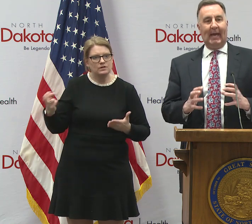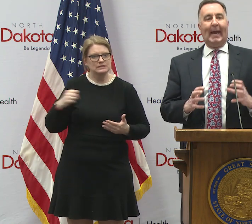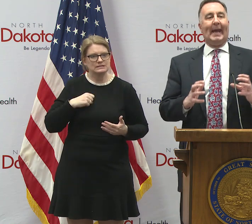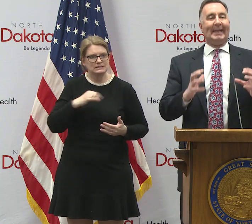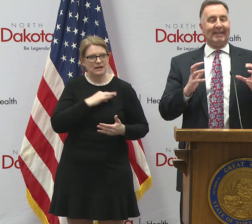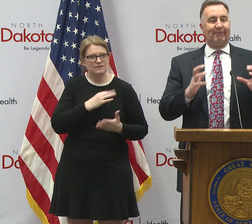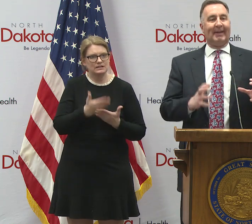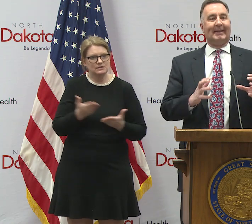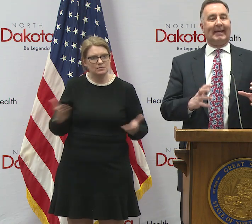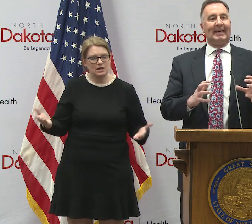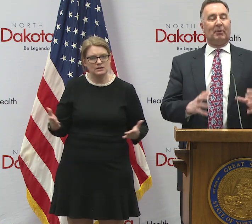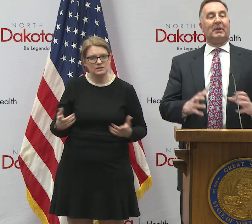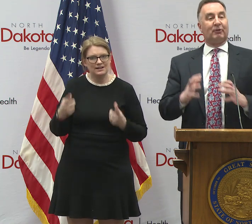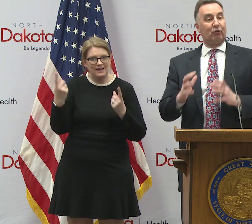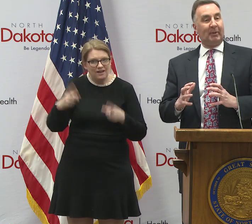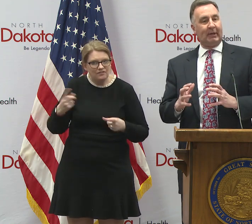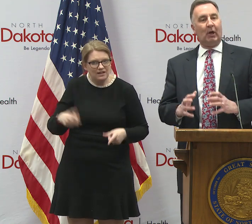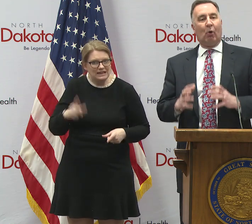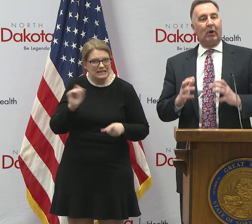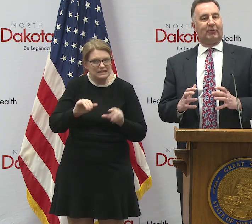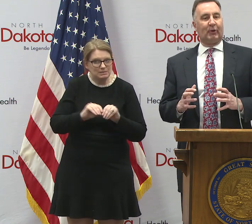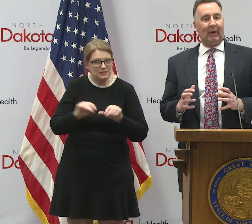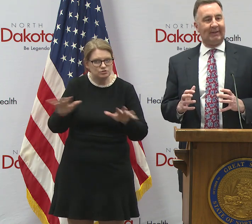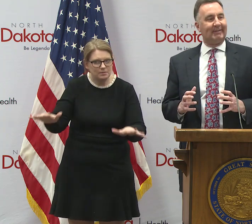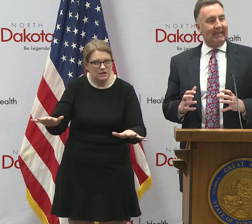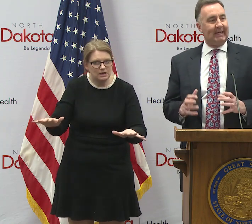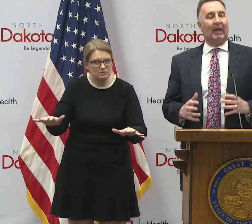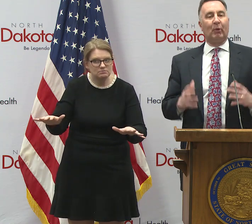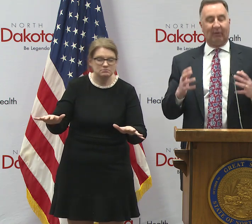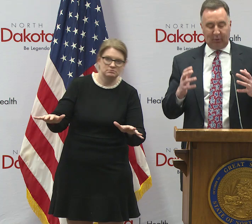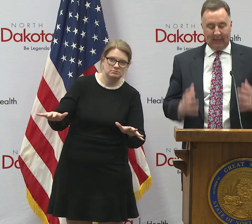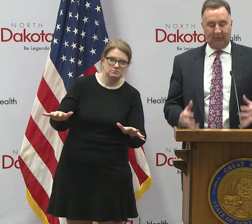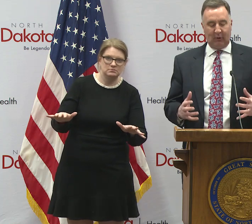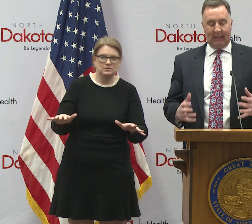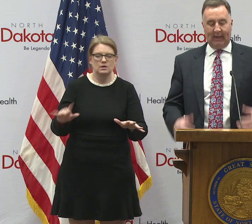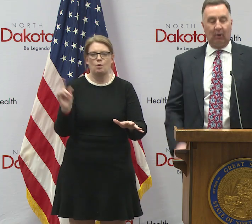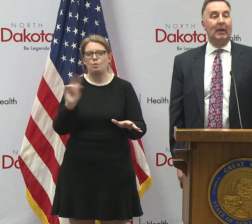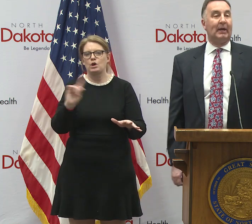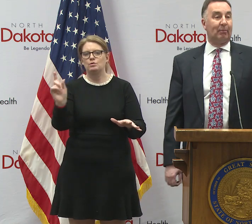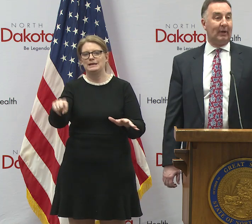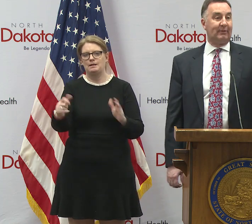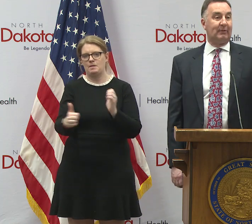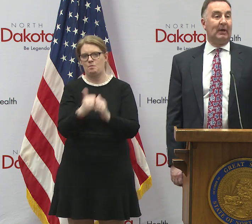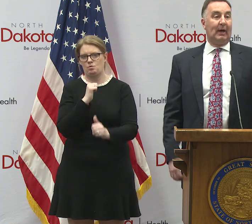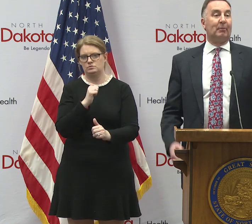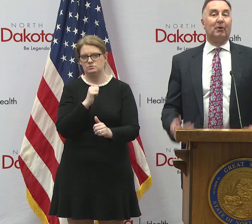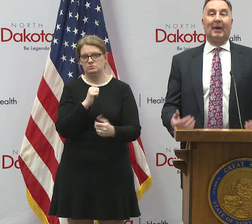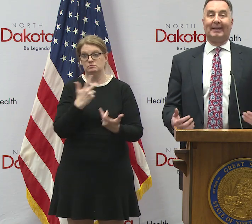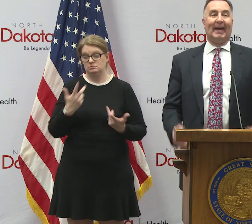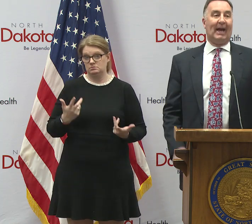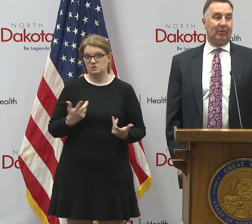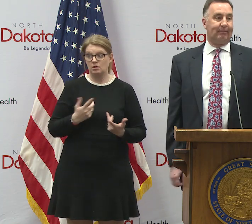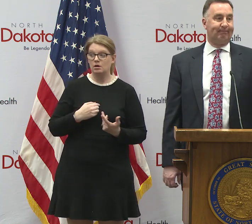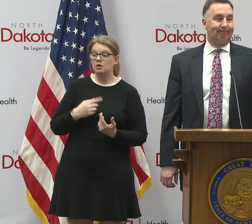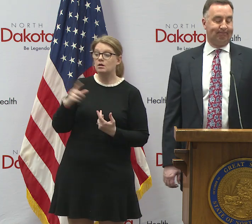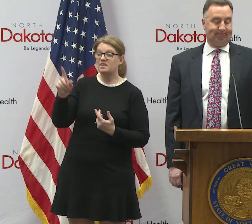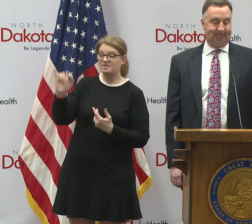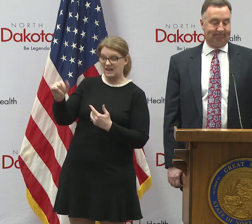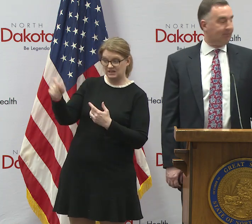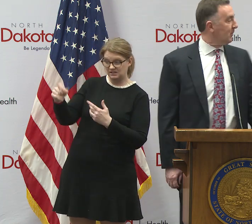supplies, and in the event that they need to be distributed, where is the greatest need? And we have plans right now in place to make that